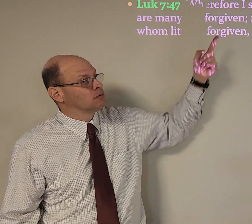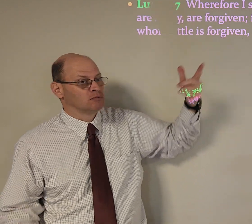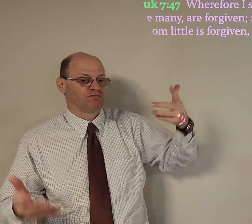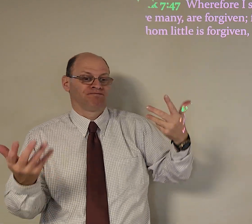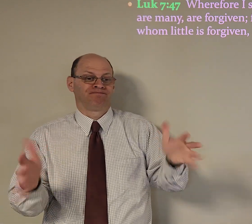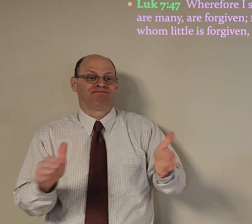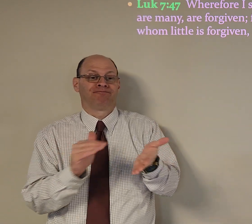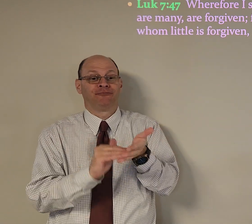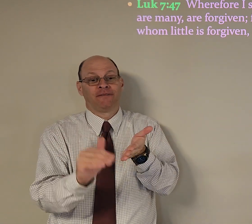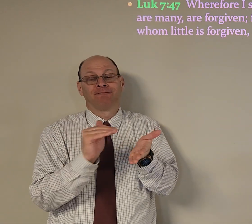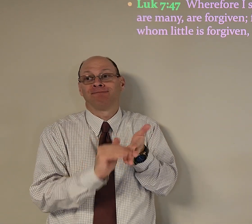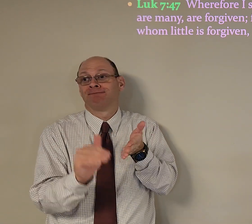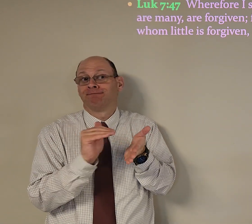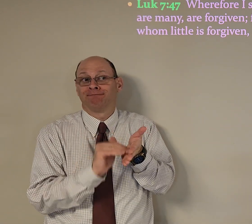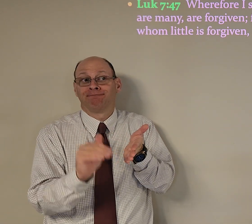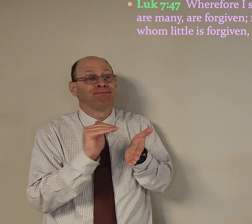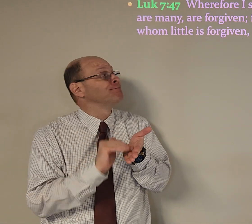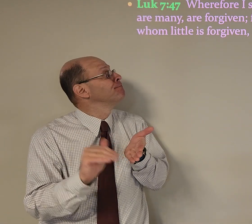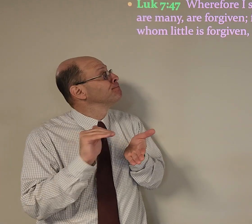are forgiven.